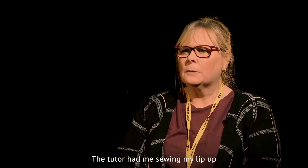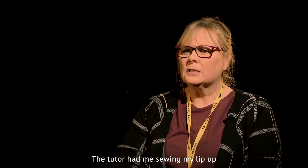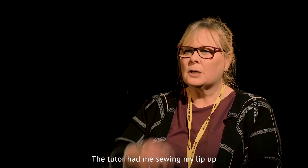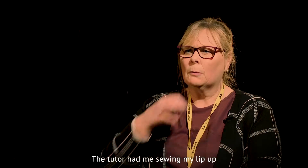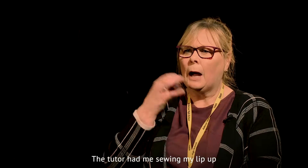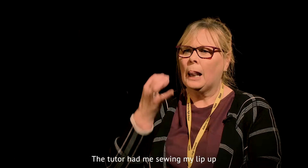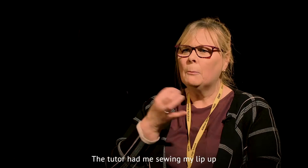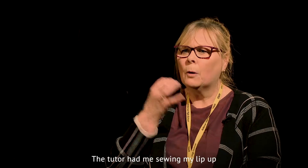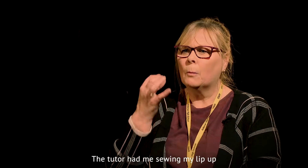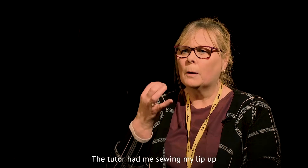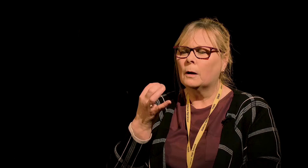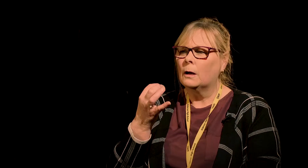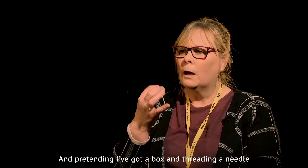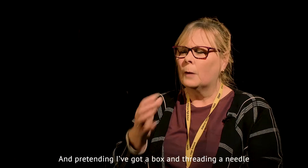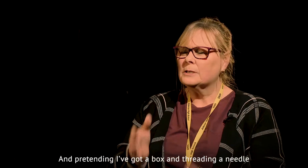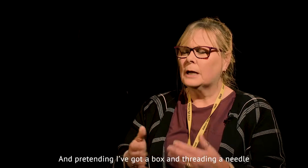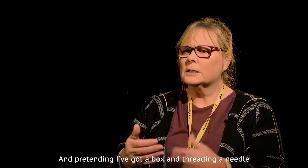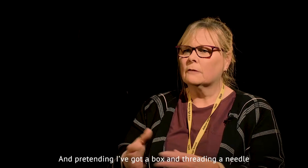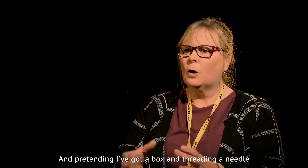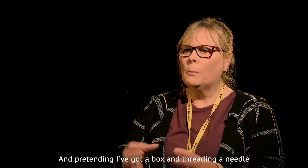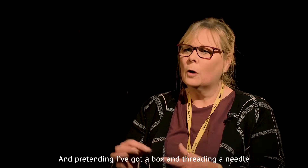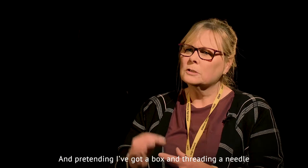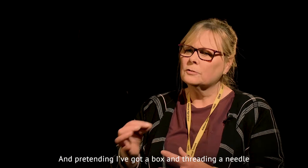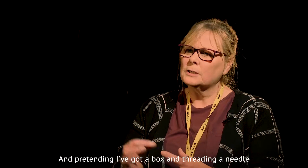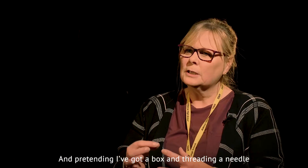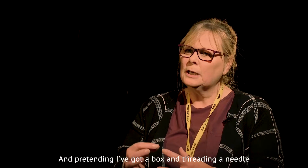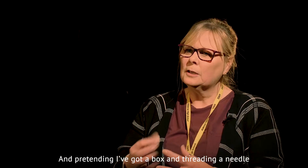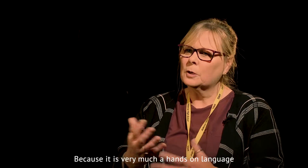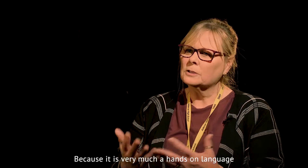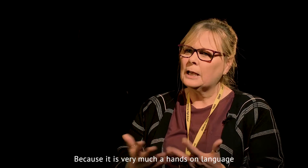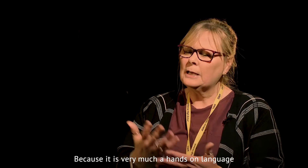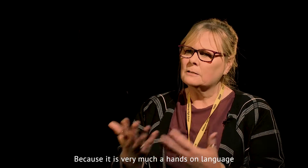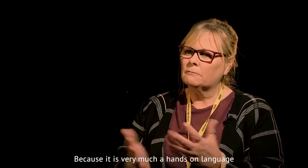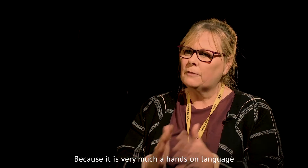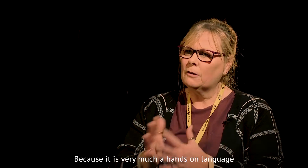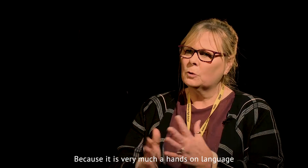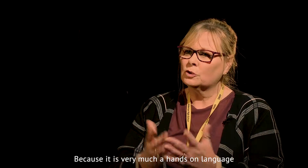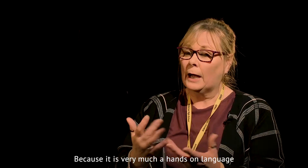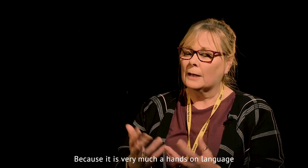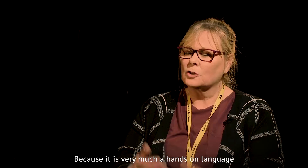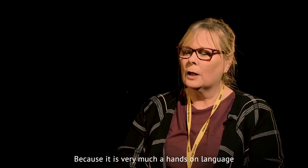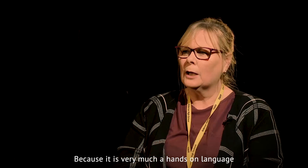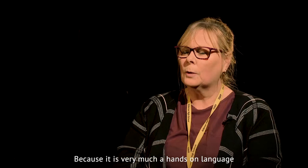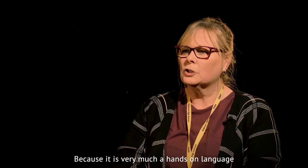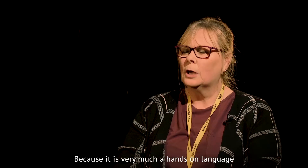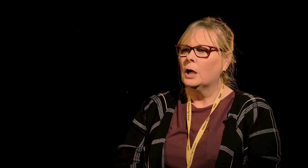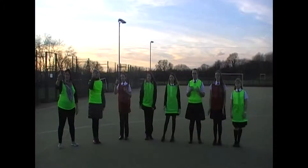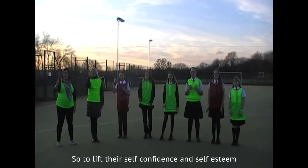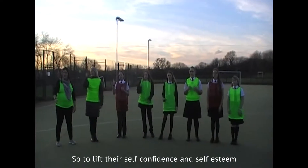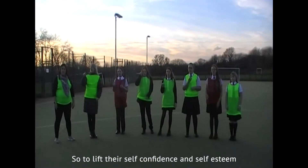me sewing my lip up and pretending I've got a box and threading a needle, because it is very much a hands-on language. So to